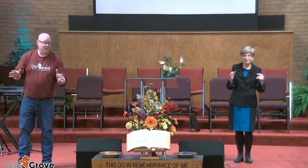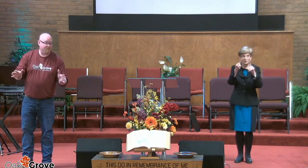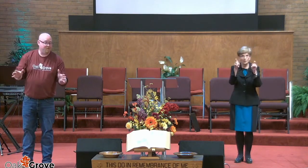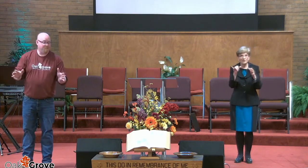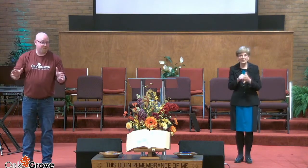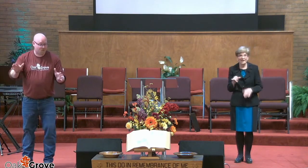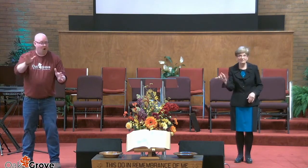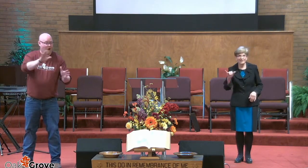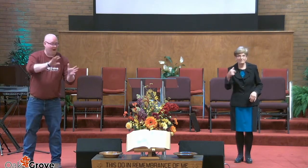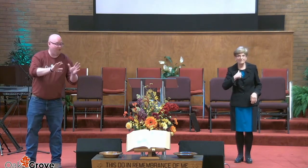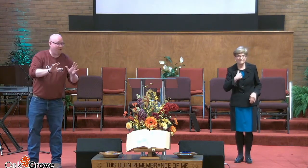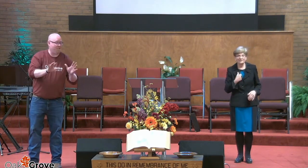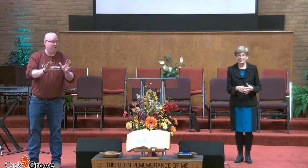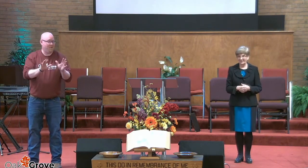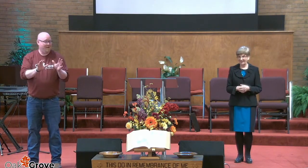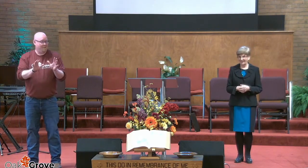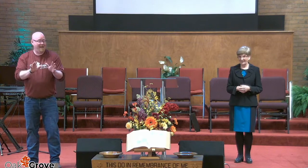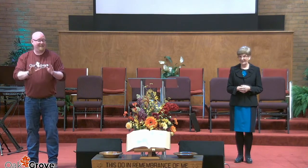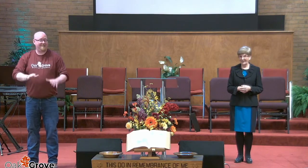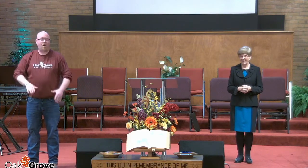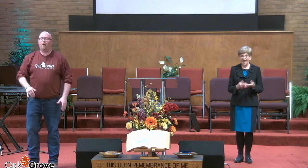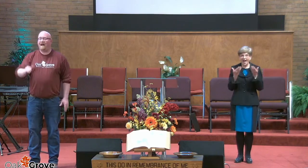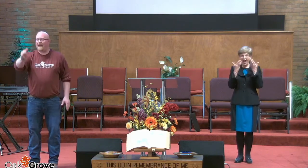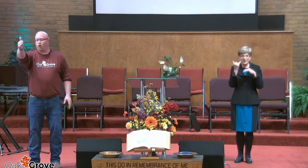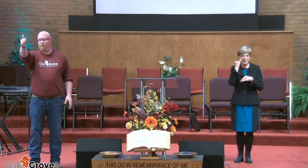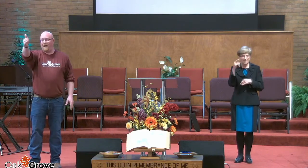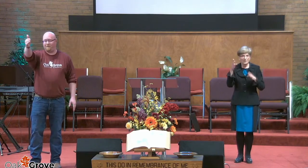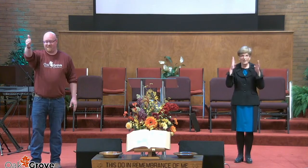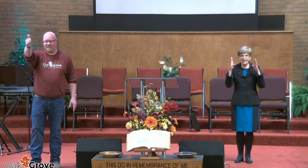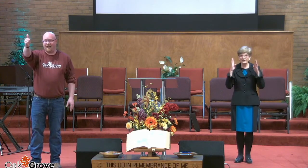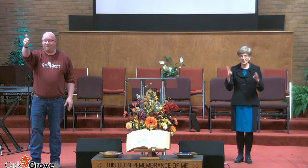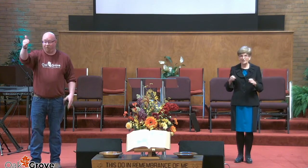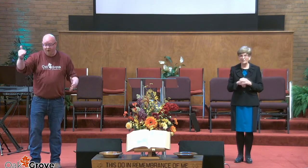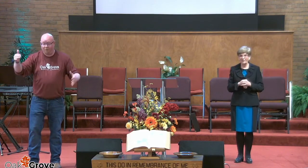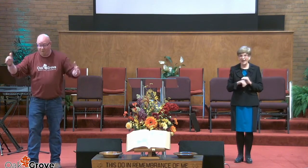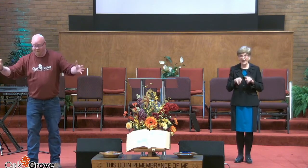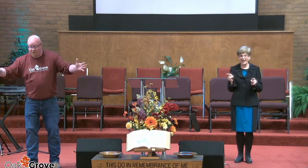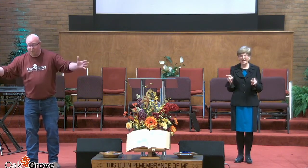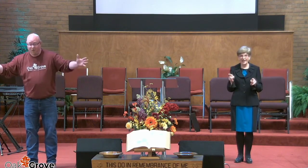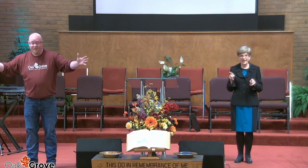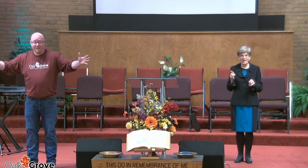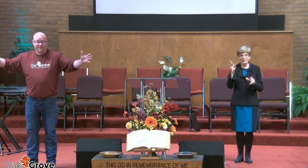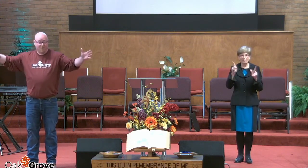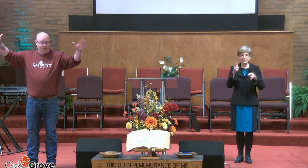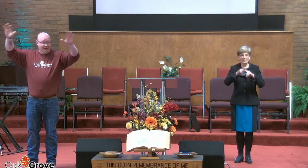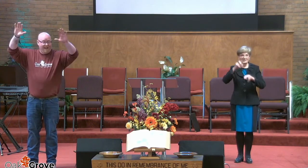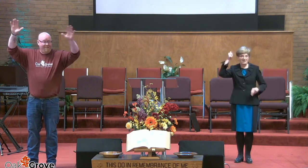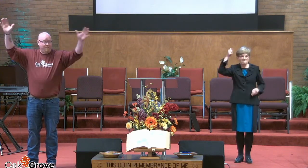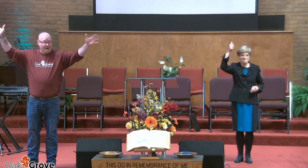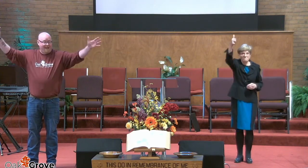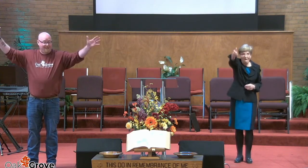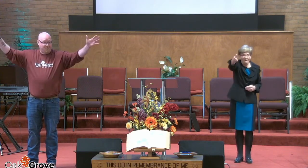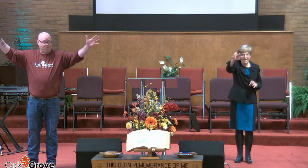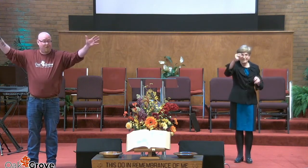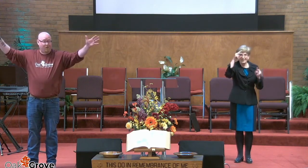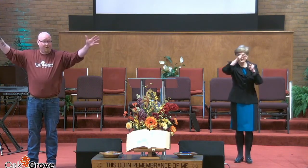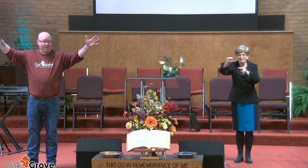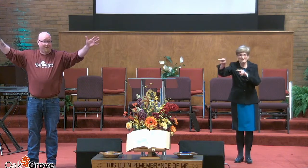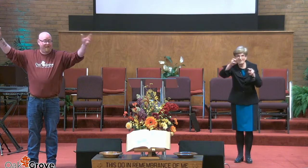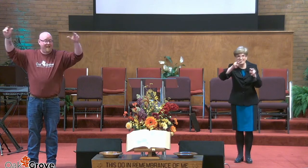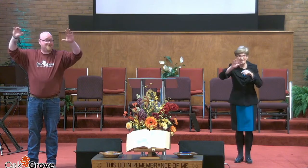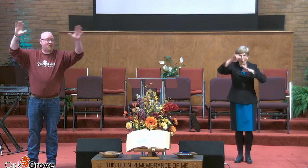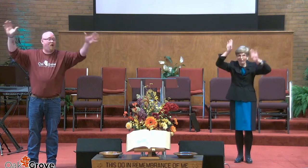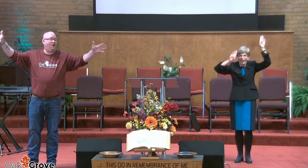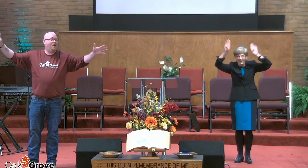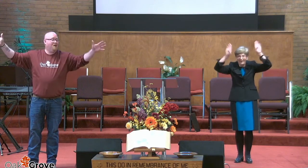I don't know if you've saw. I don't know if you paid attention. Our back row Baptists got a front row view to what everybody has struggled